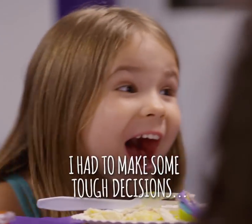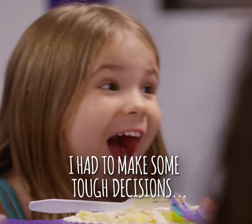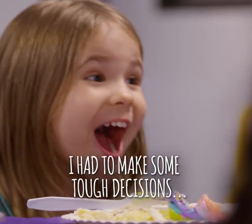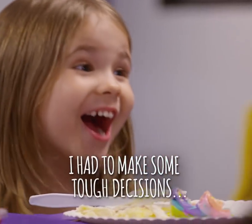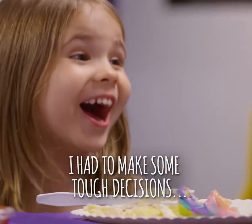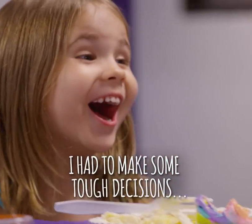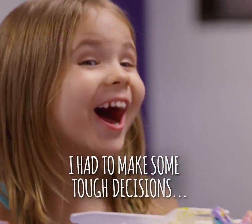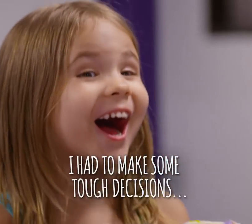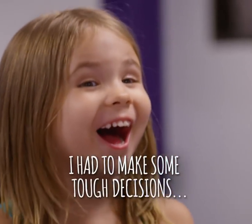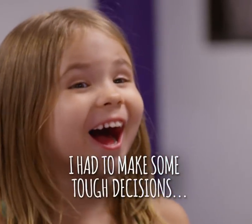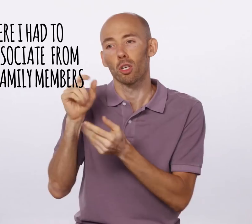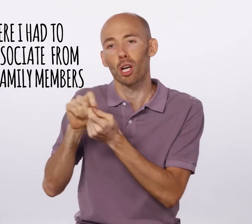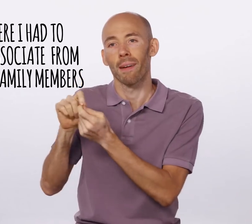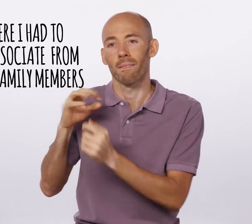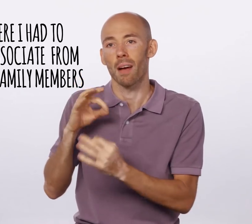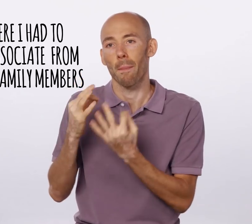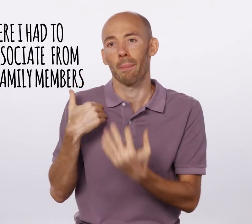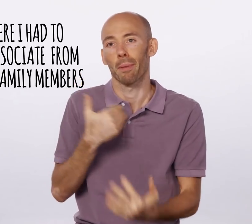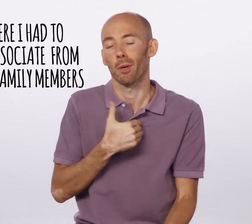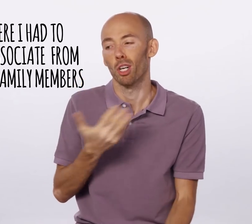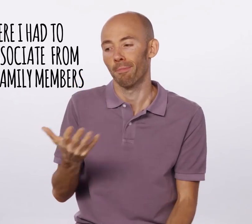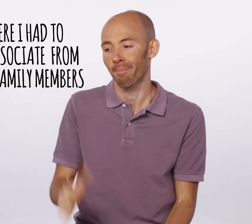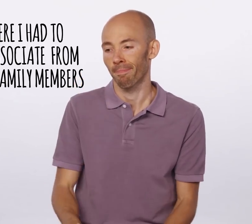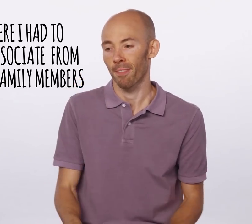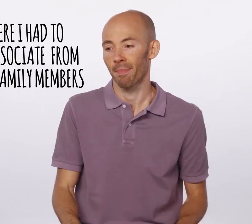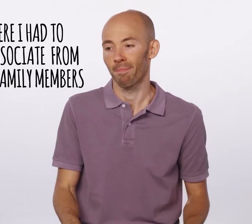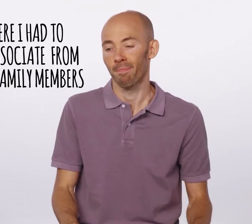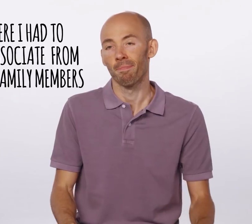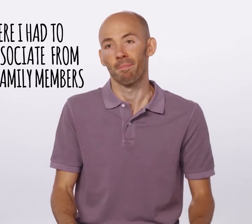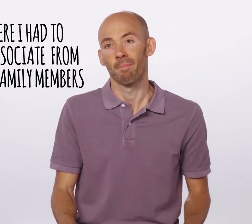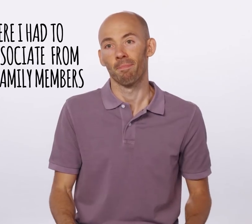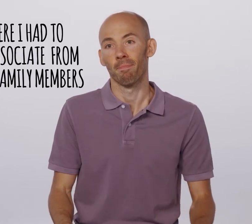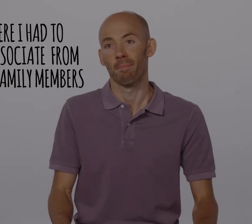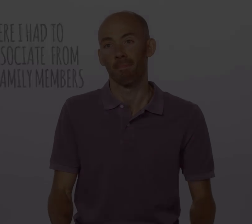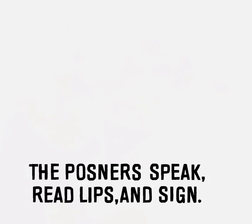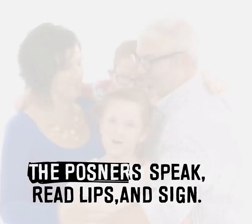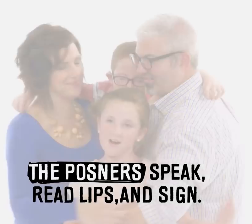tough decisions where I had to disassociate from some family members.